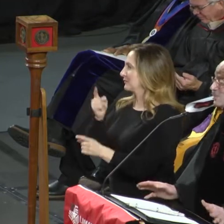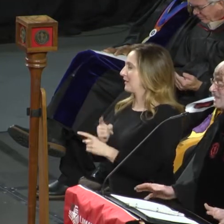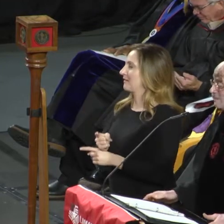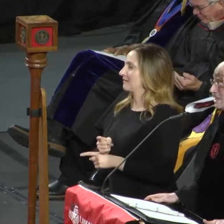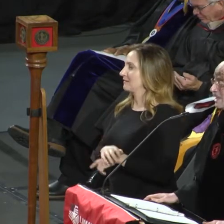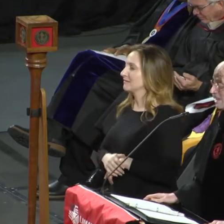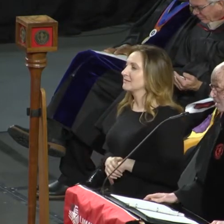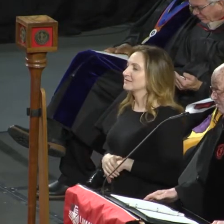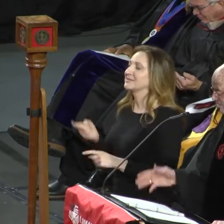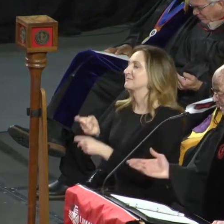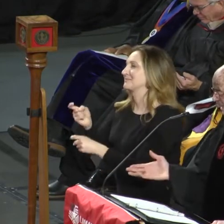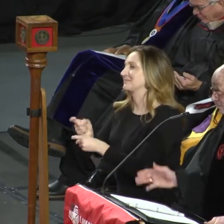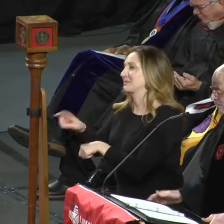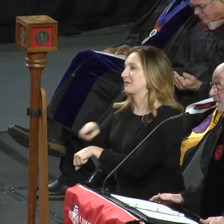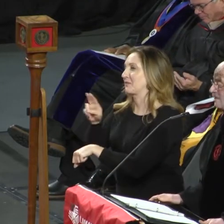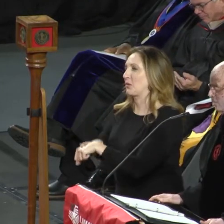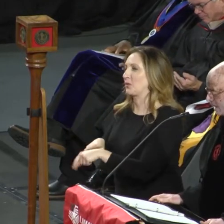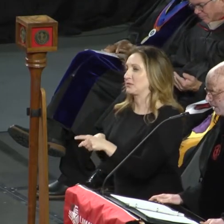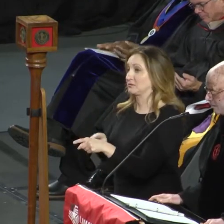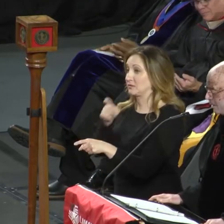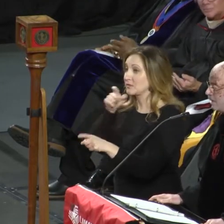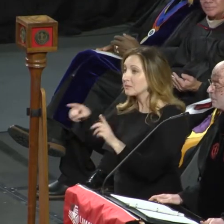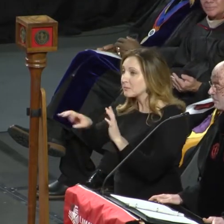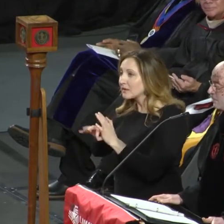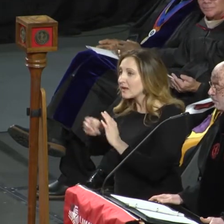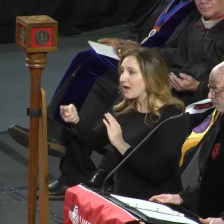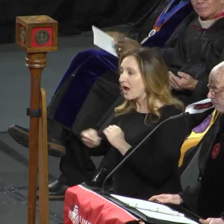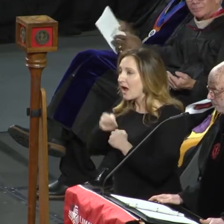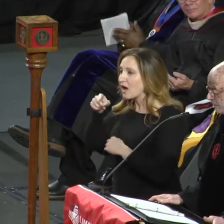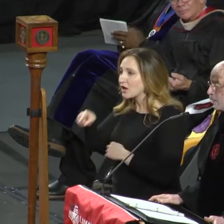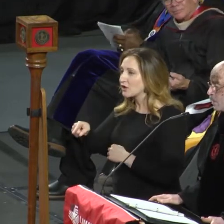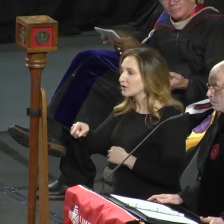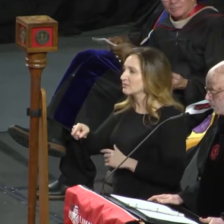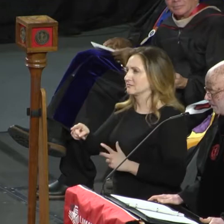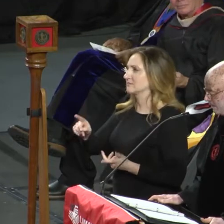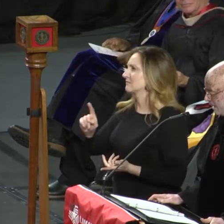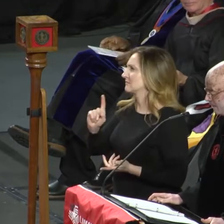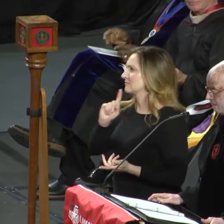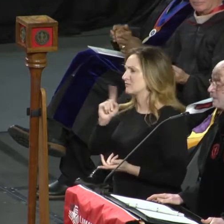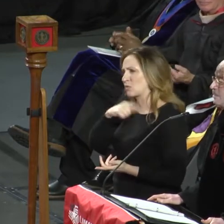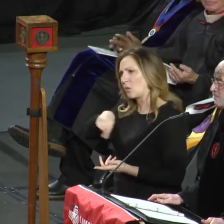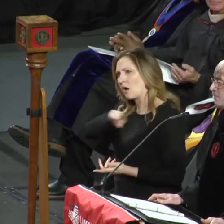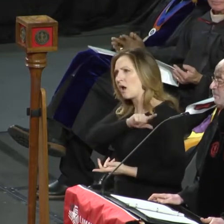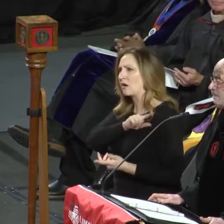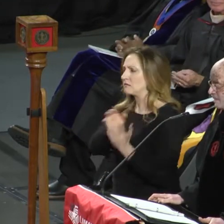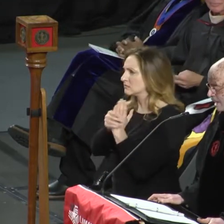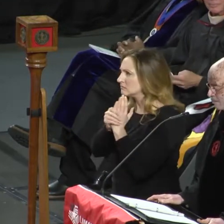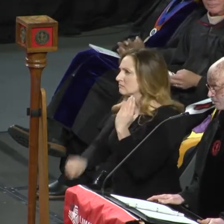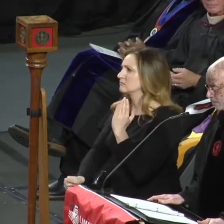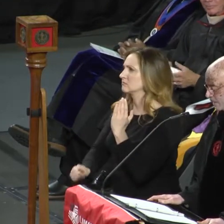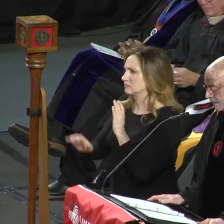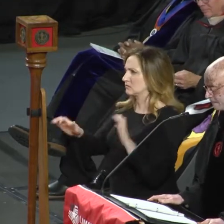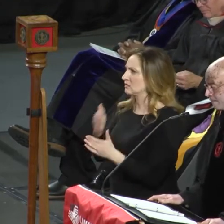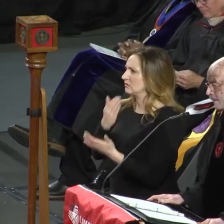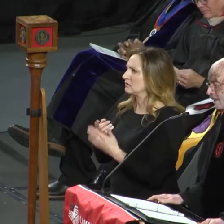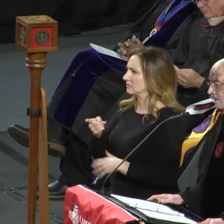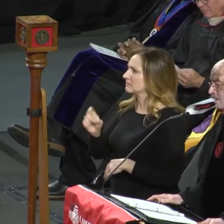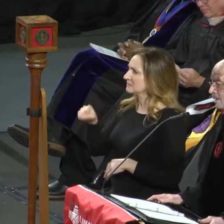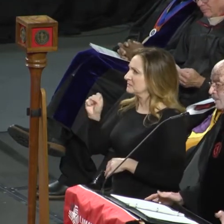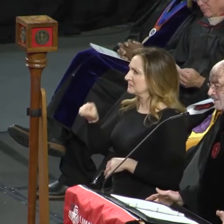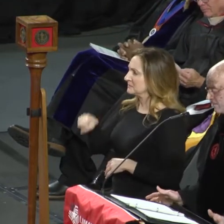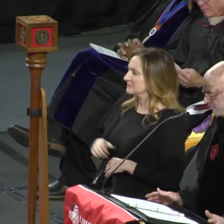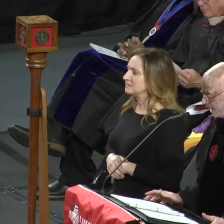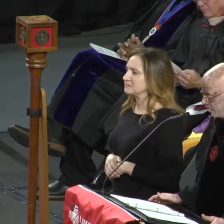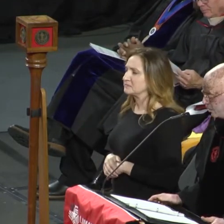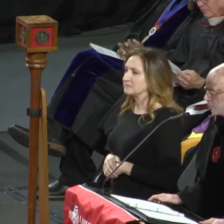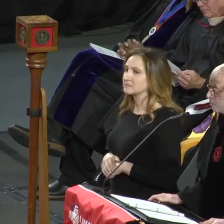So surely I'm kidding, because the guy who got the job was also very well qualified and very deserving of the opportunity.